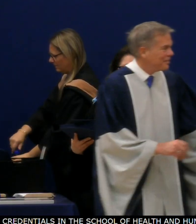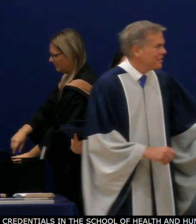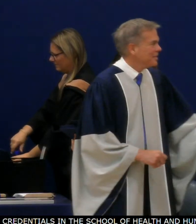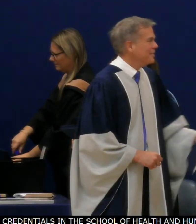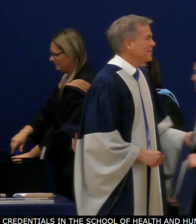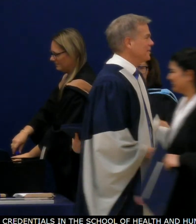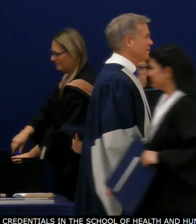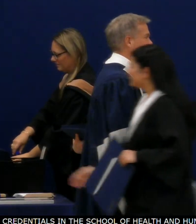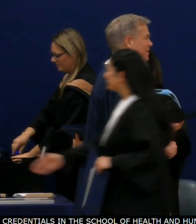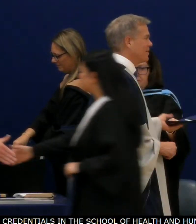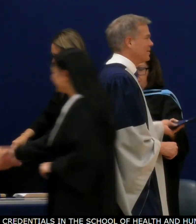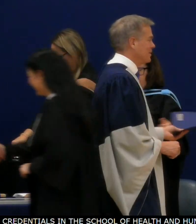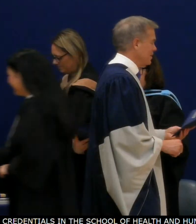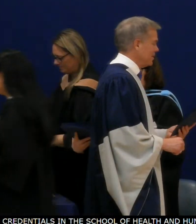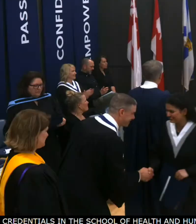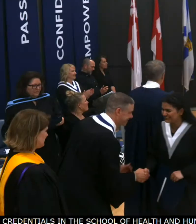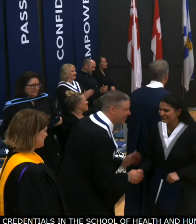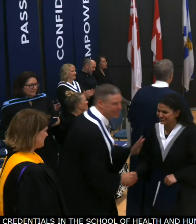Jordan Kendrick.